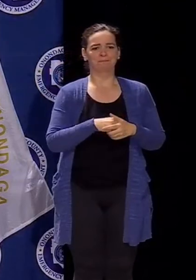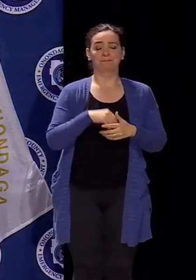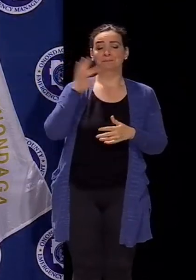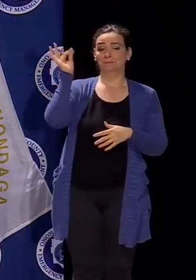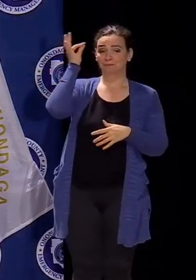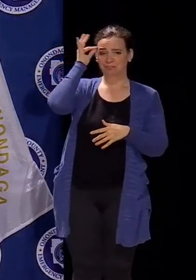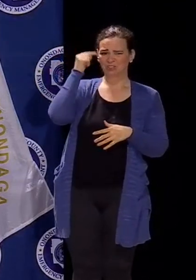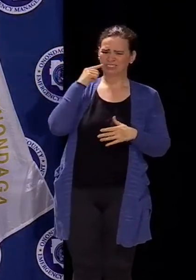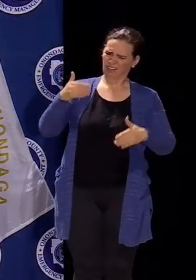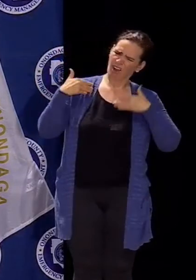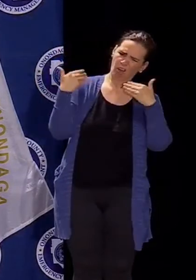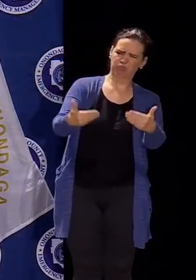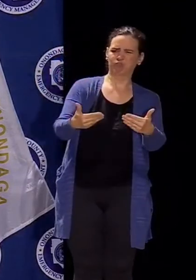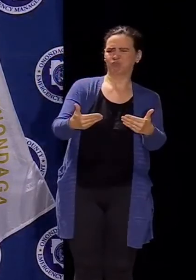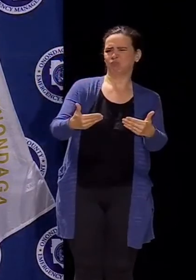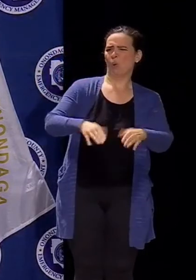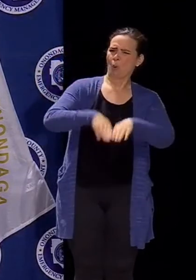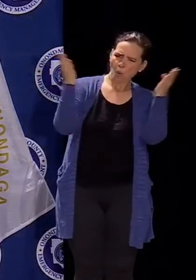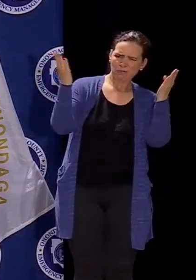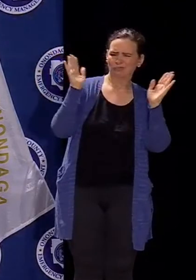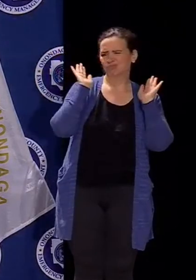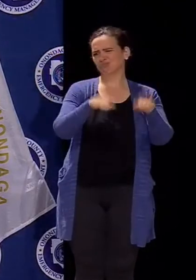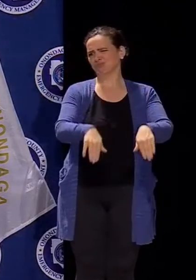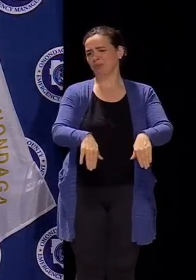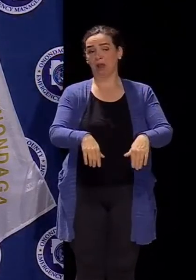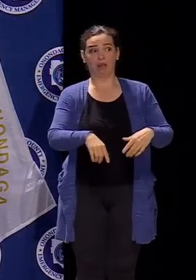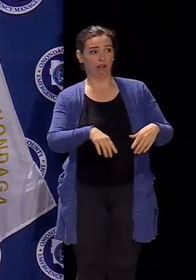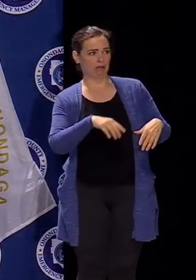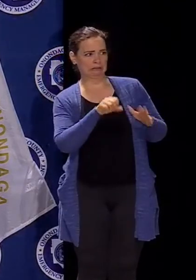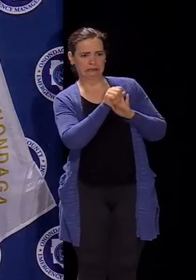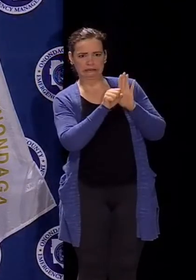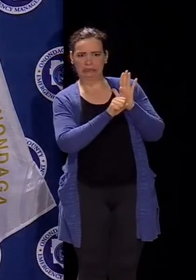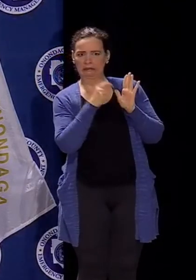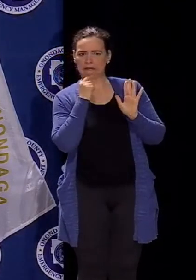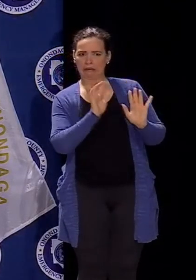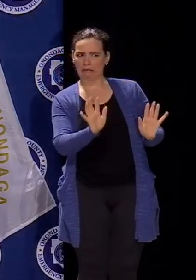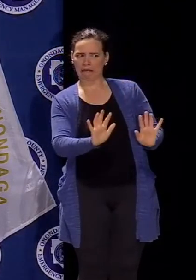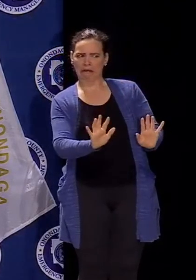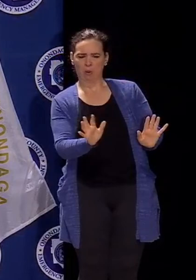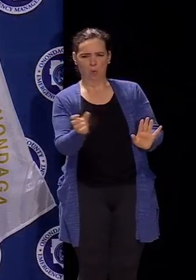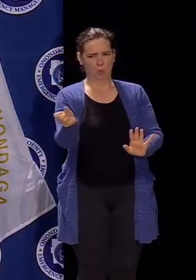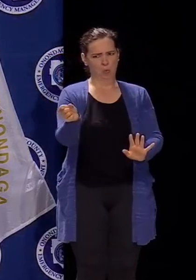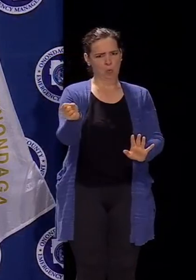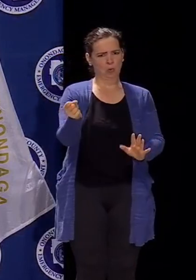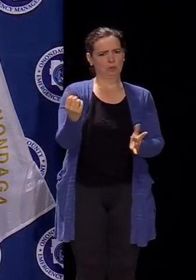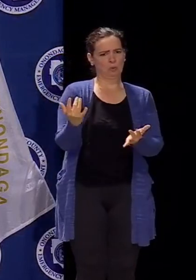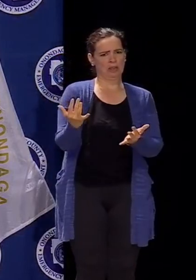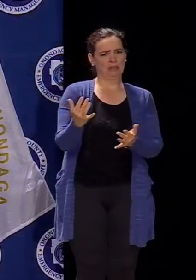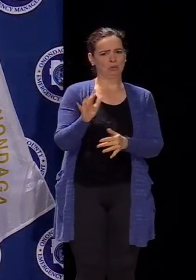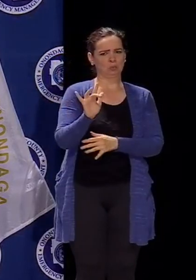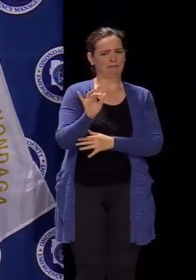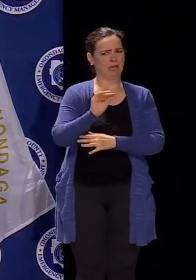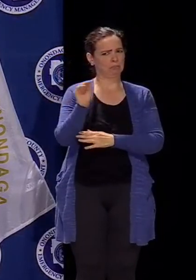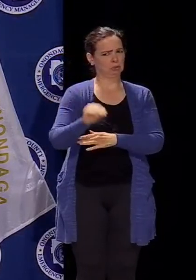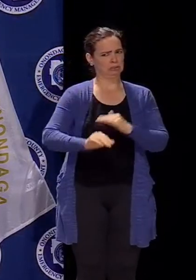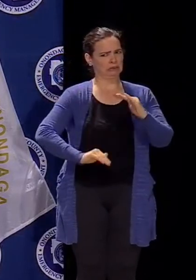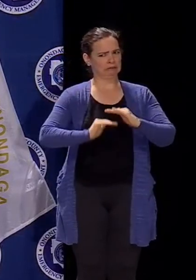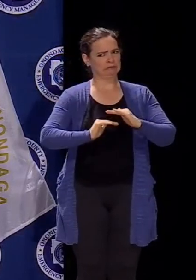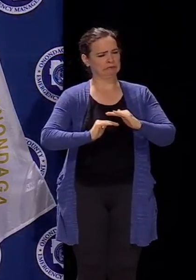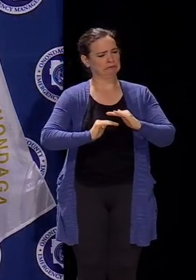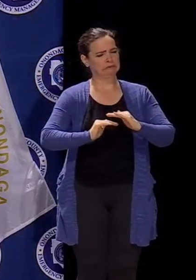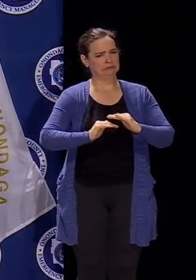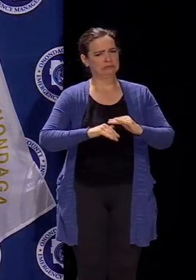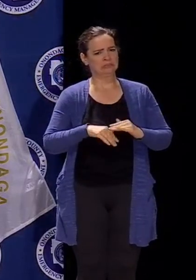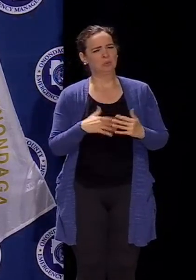guidance, and then there's people in between. So why don't we just give people one set of guidance that's specific to our community that